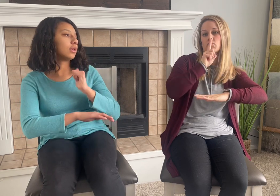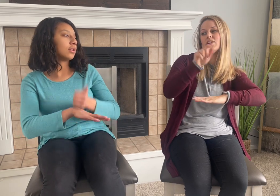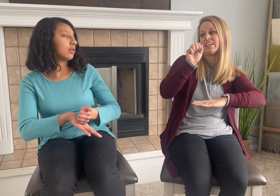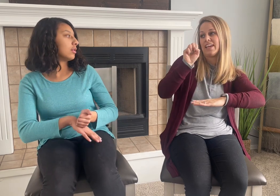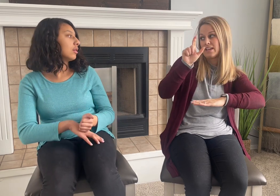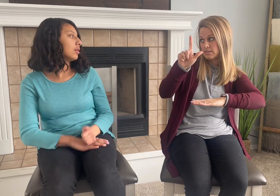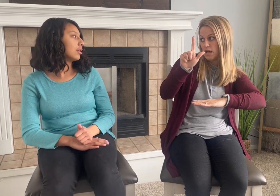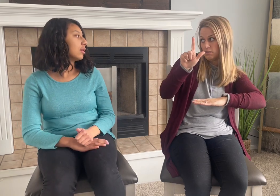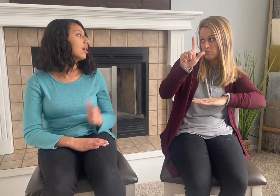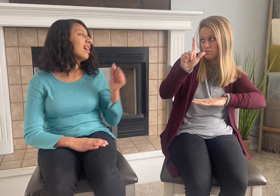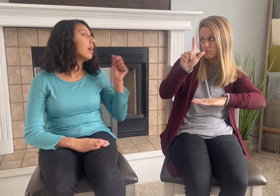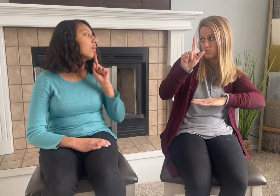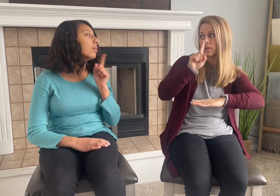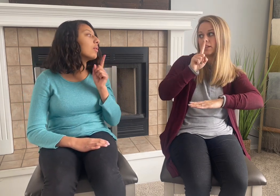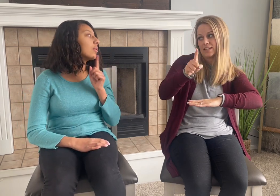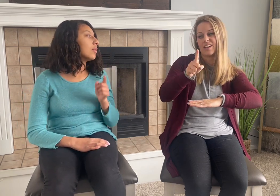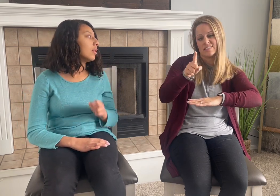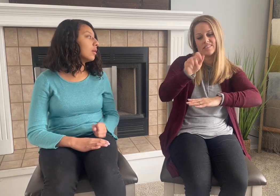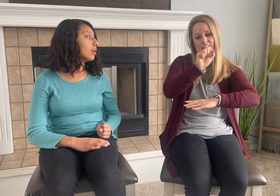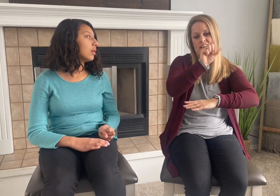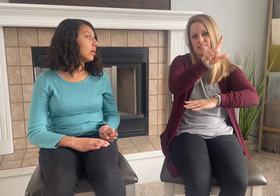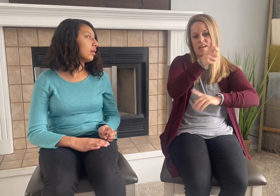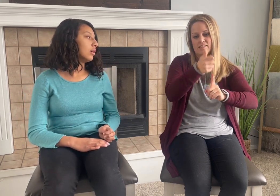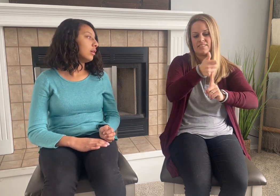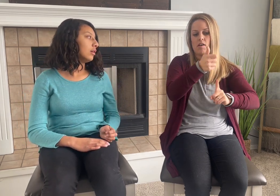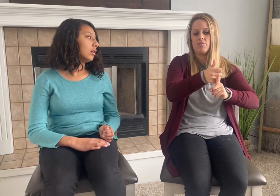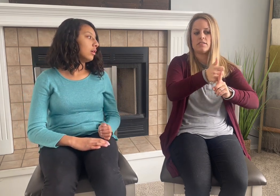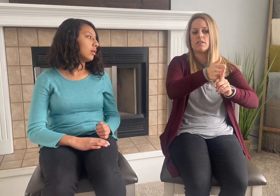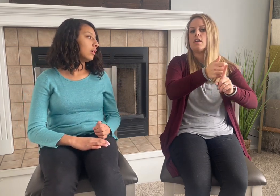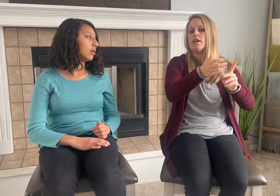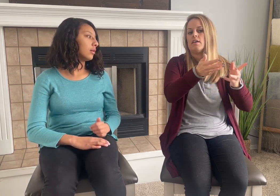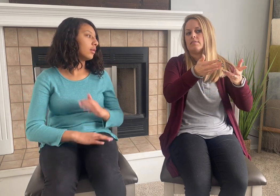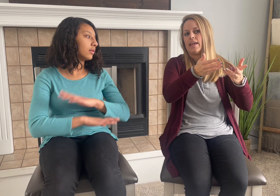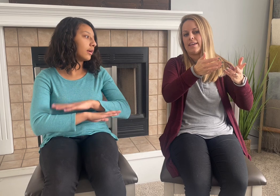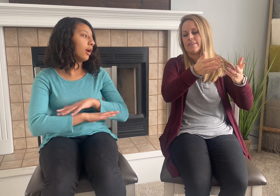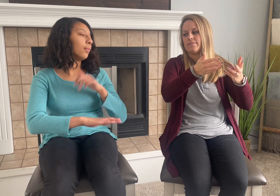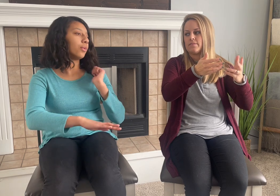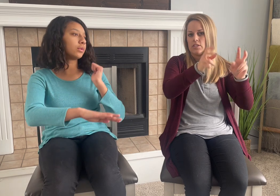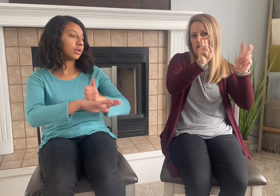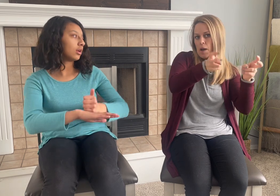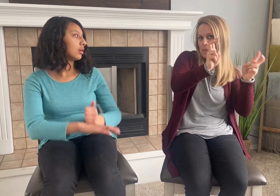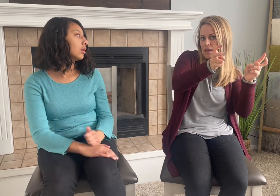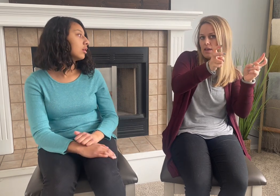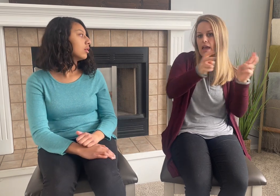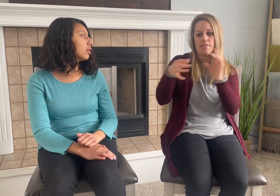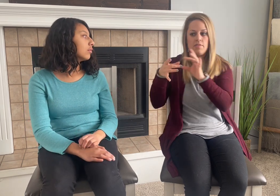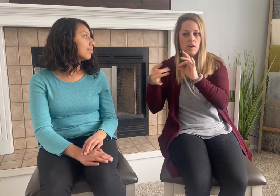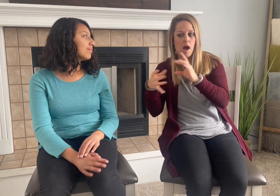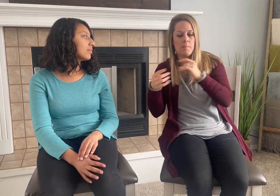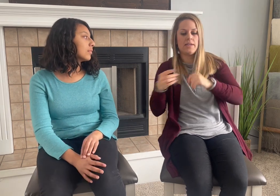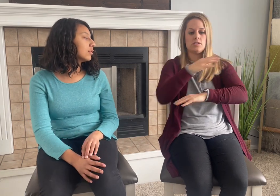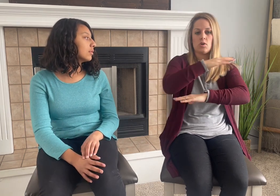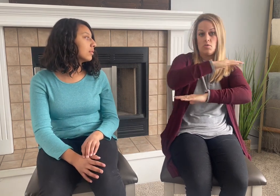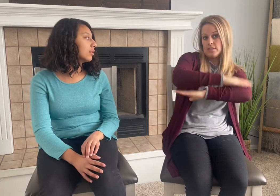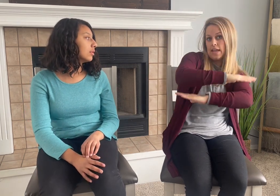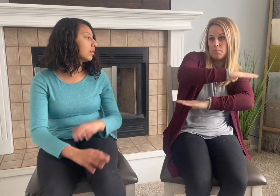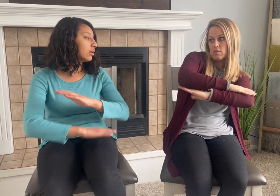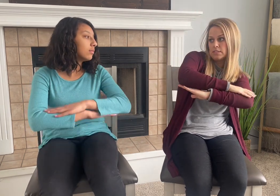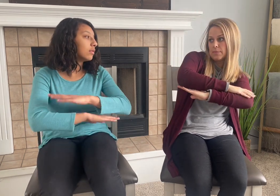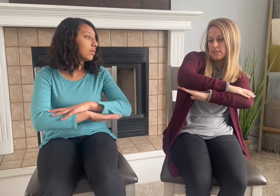really ASL really because ASL itself is like the topic and then the comment. So the table is my